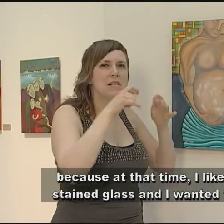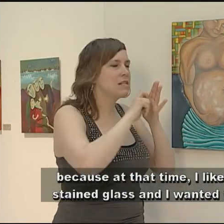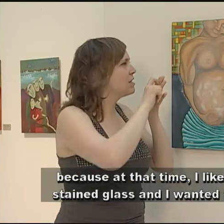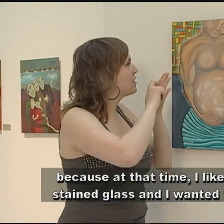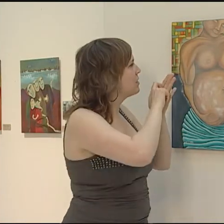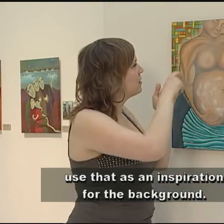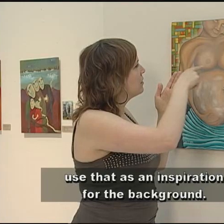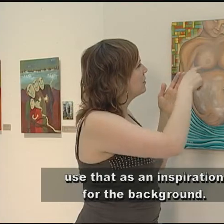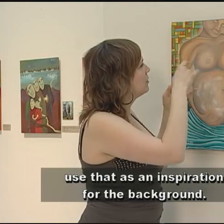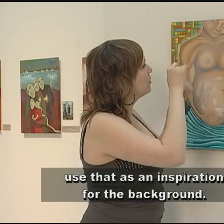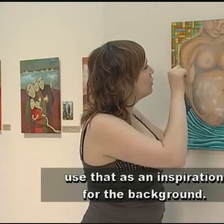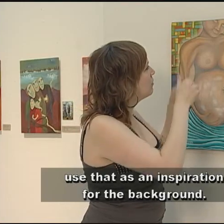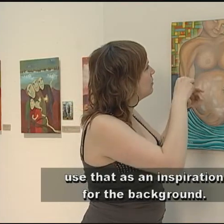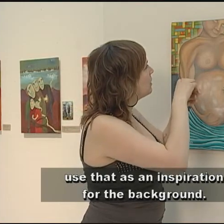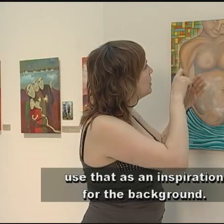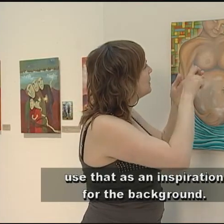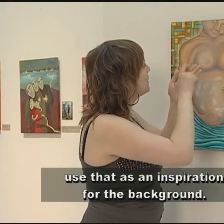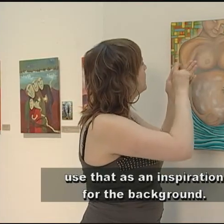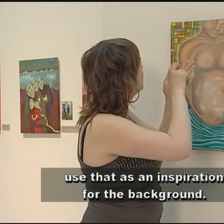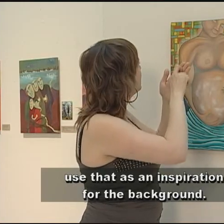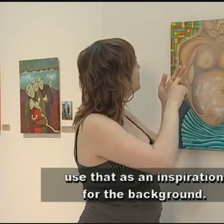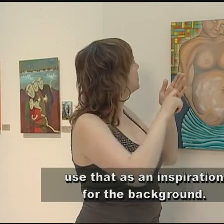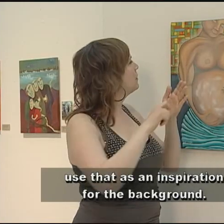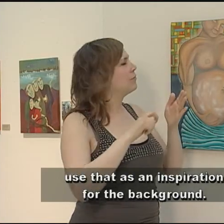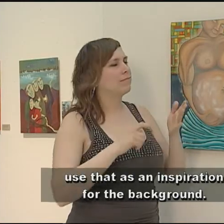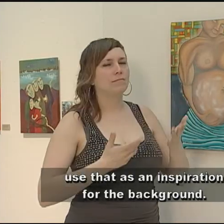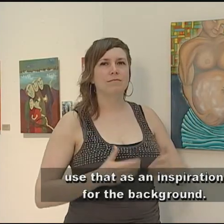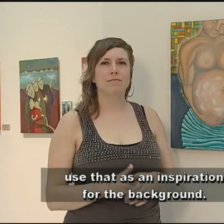glass and I wanted to use that as an inspiration for the background.